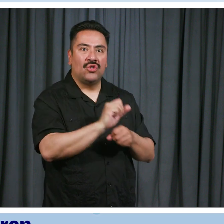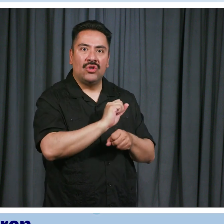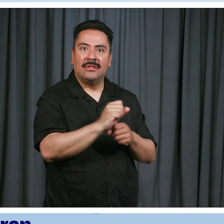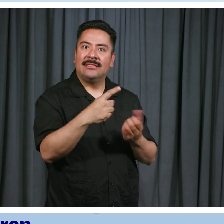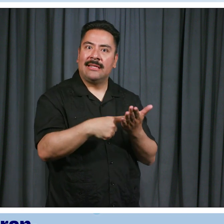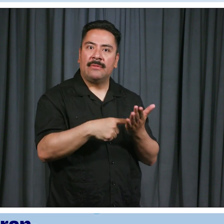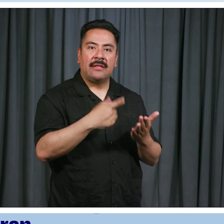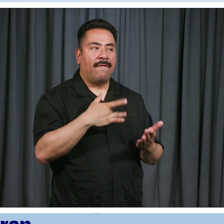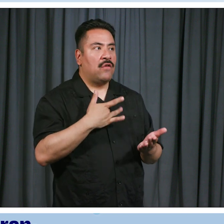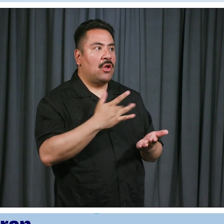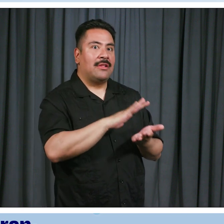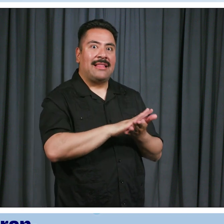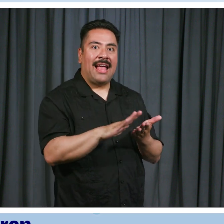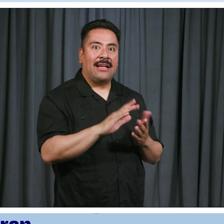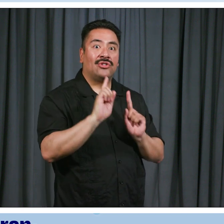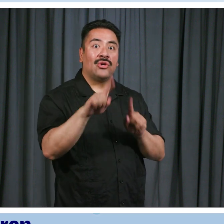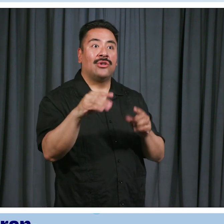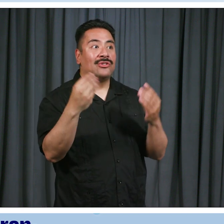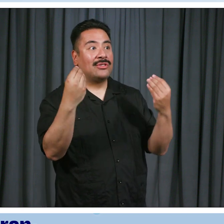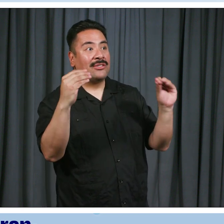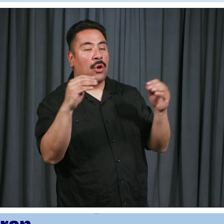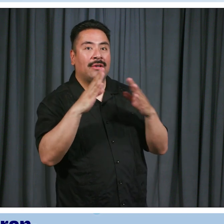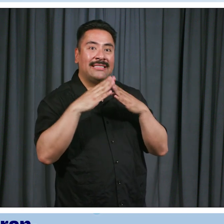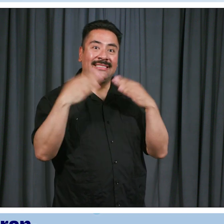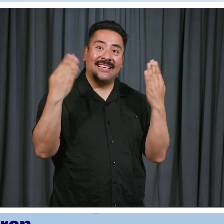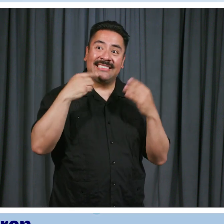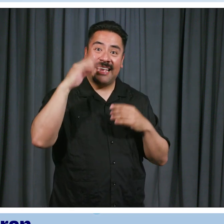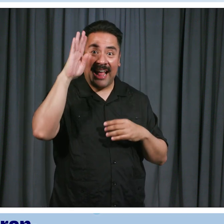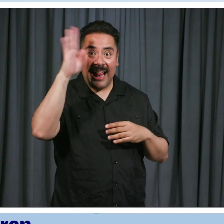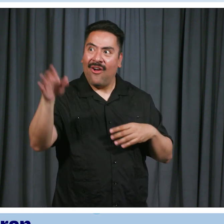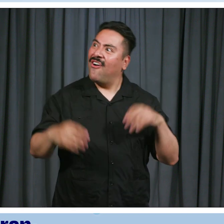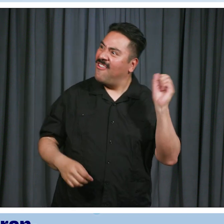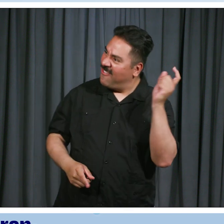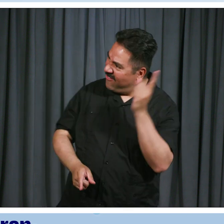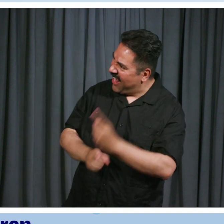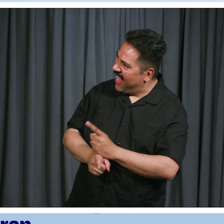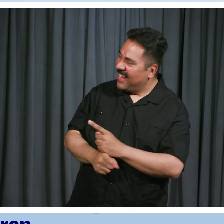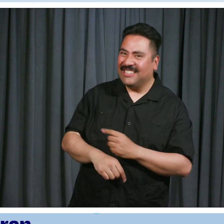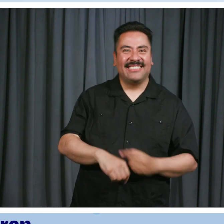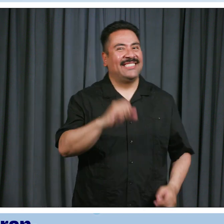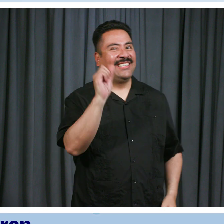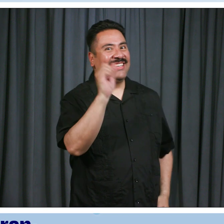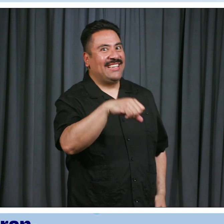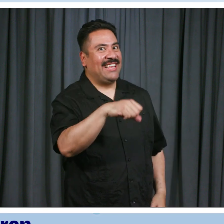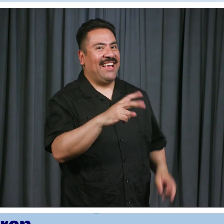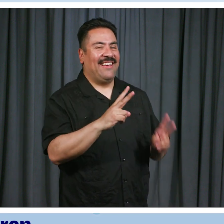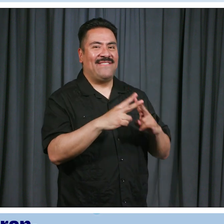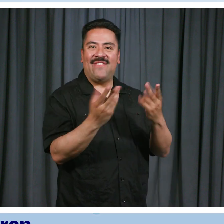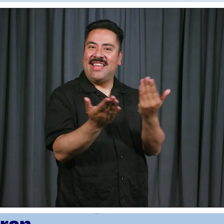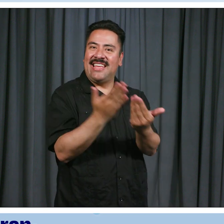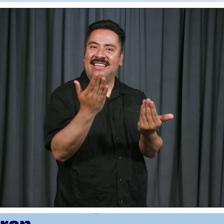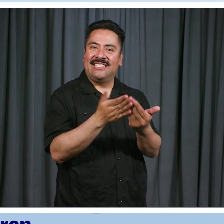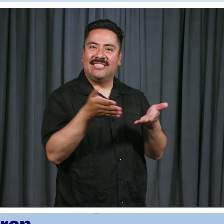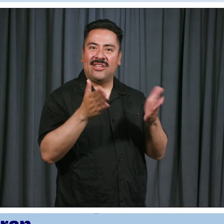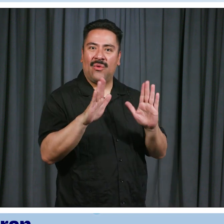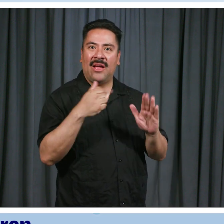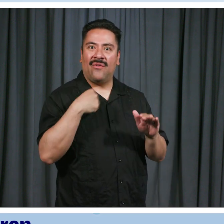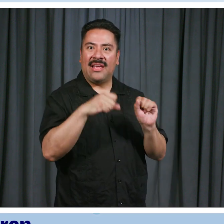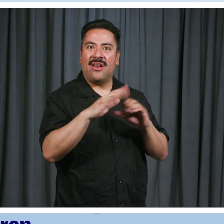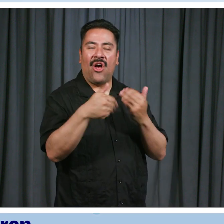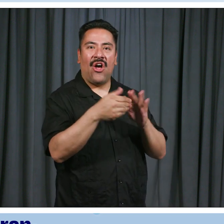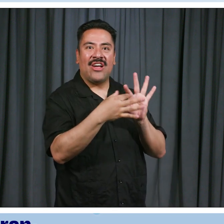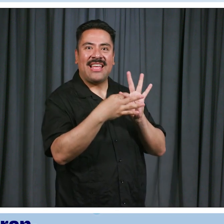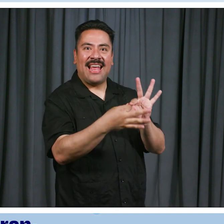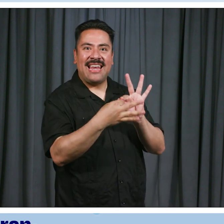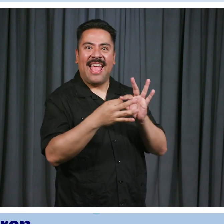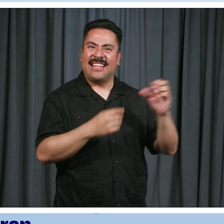does feel nice just to go to the store and smile at someone and say hello. Right. You know, so that's a very easy way that we can all connect with